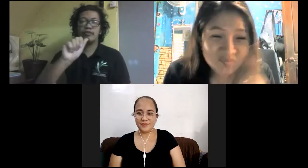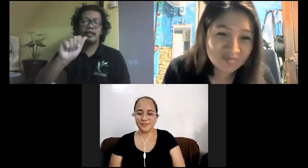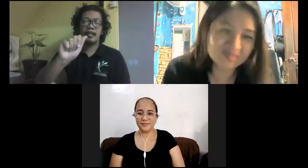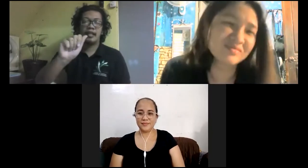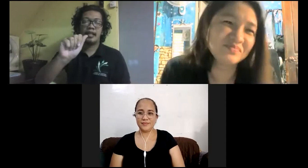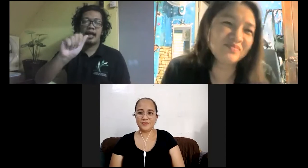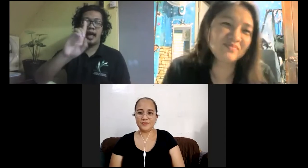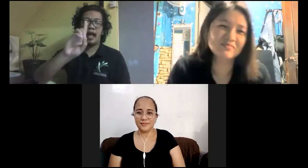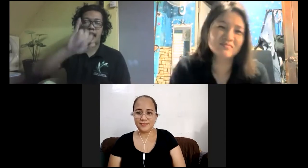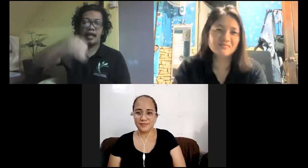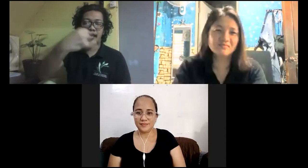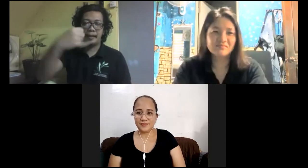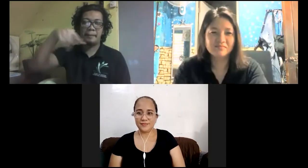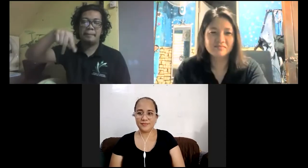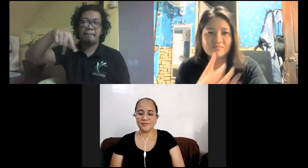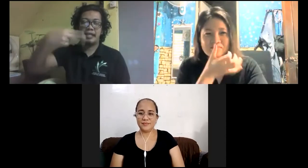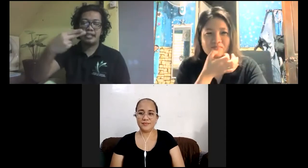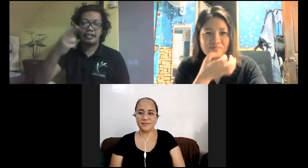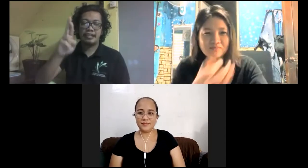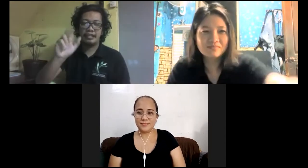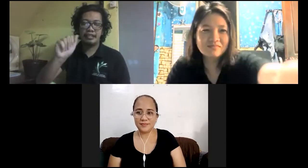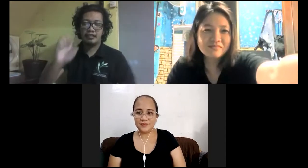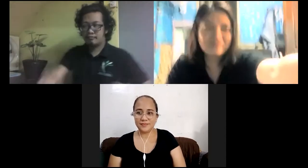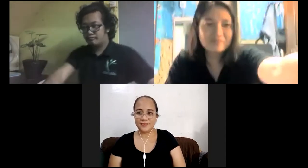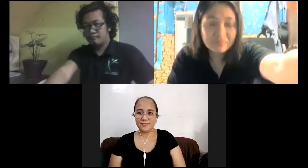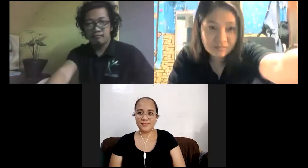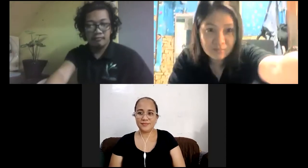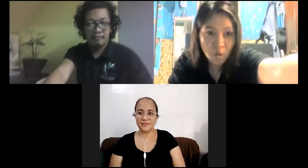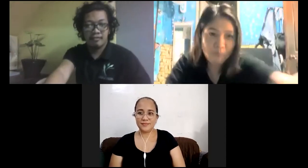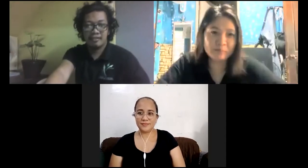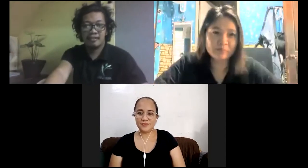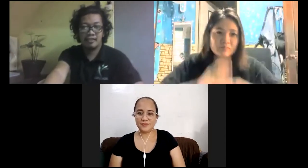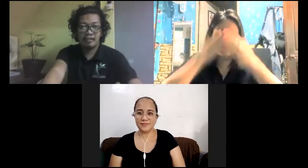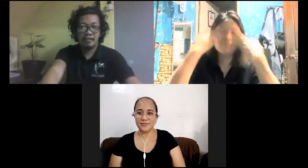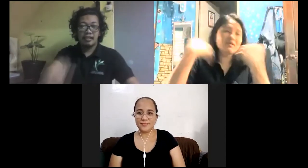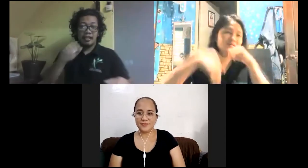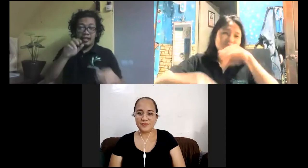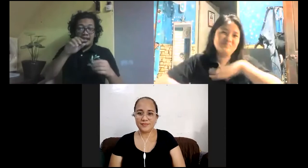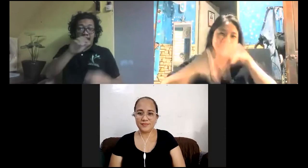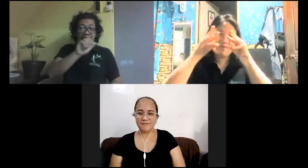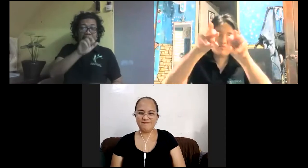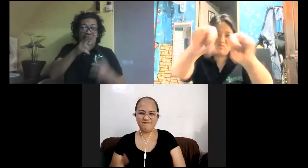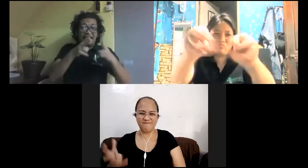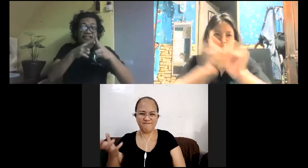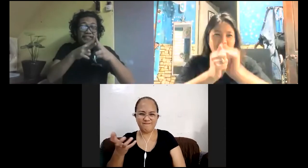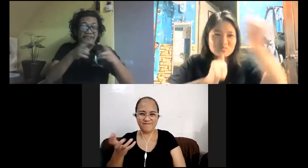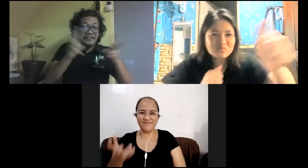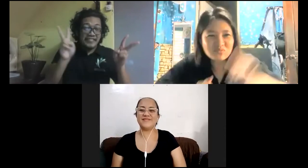sign language, we emphasize beautiful as in one sign, like very beautiful as in like this.